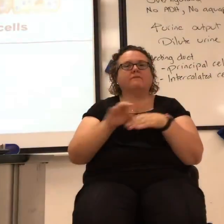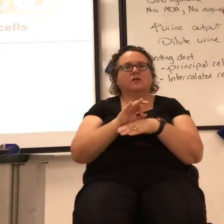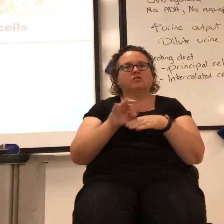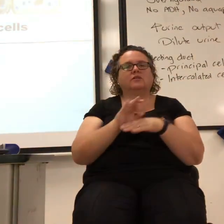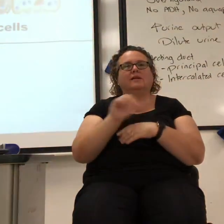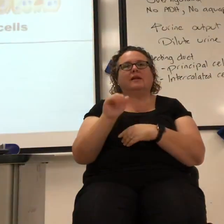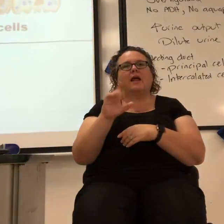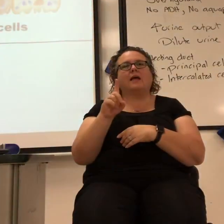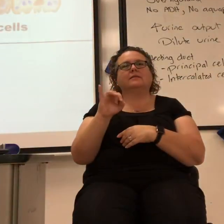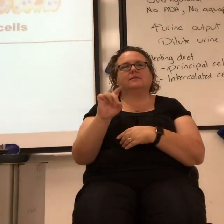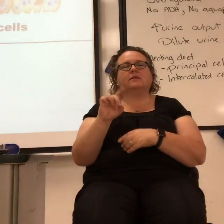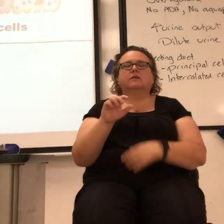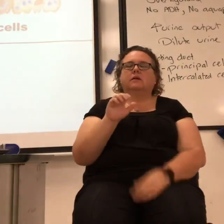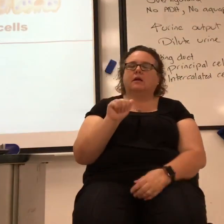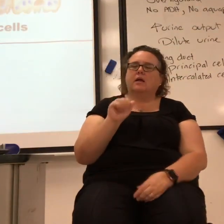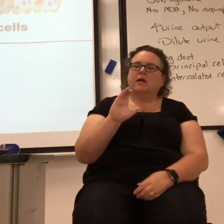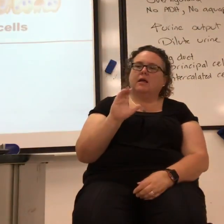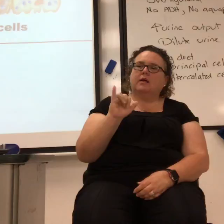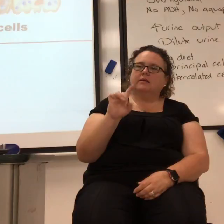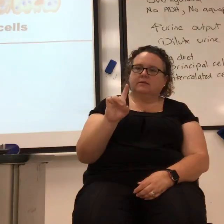acid-base balance.